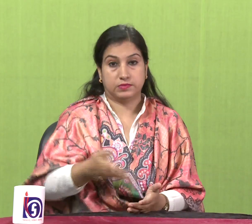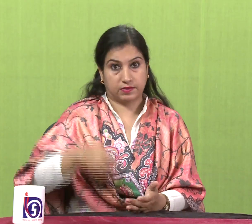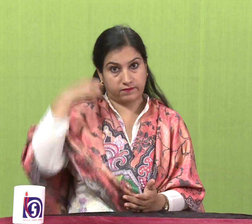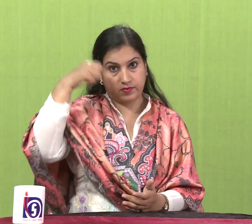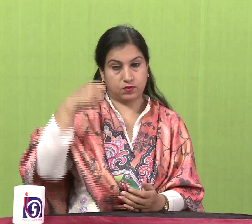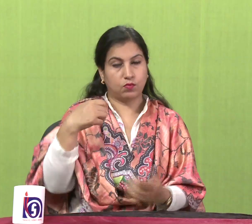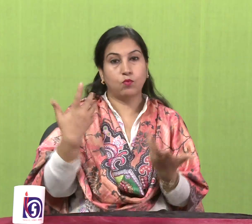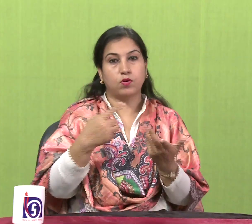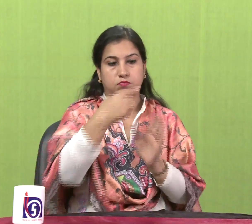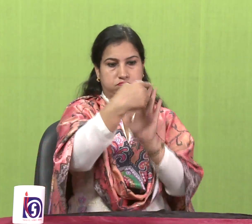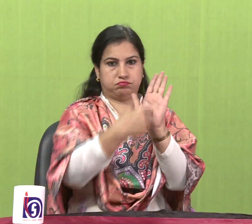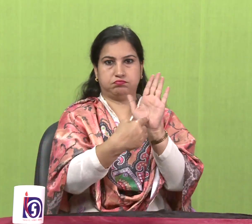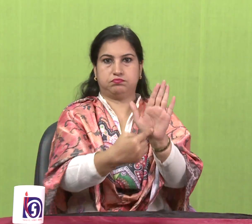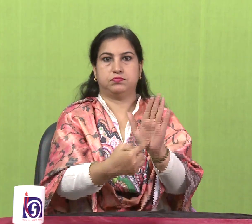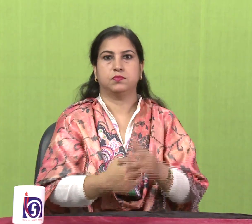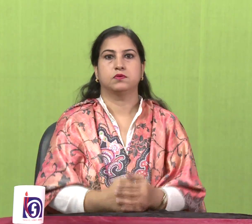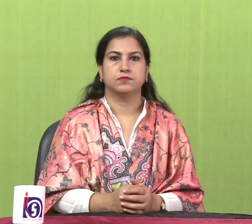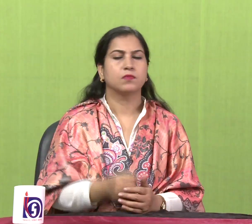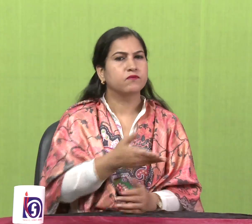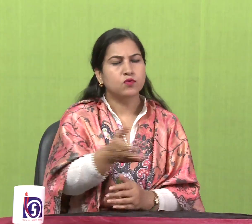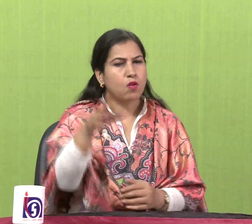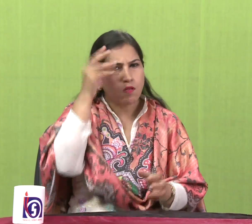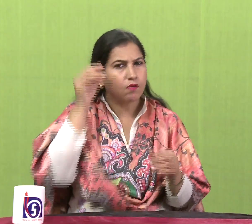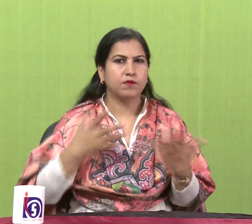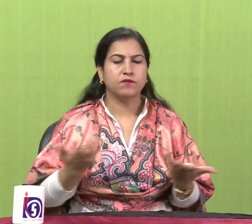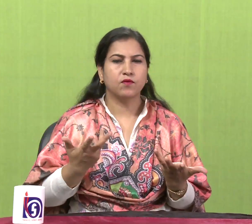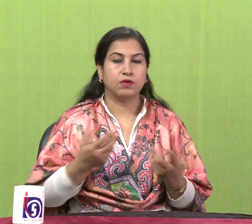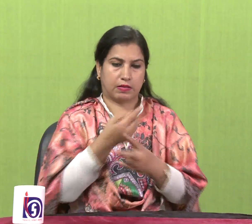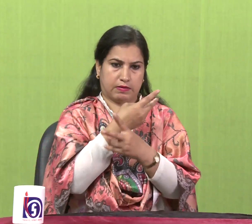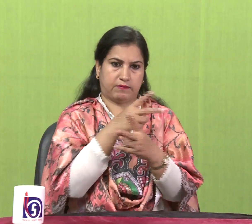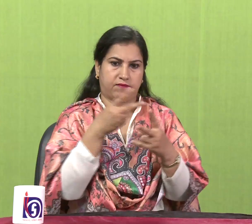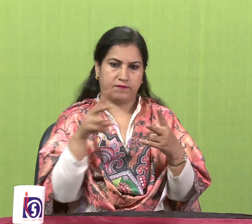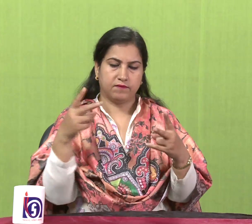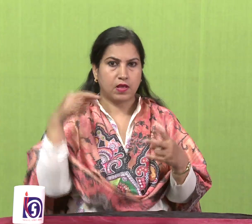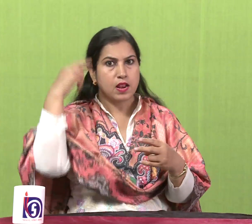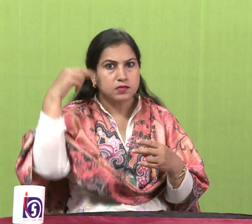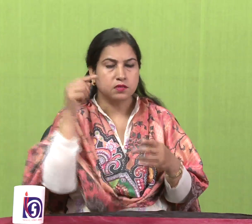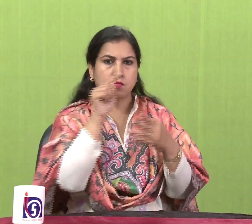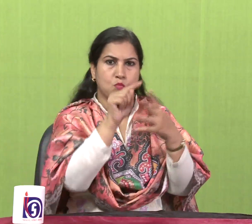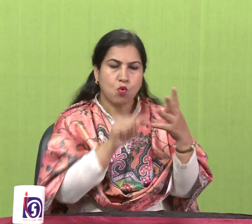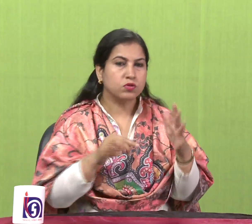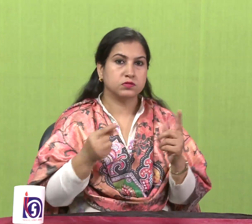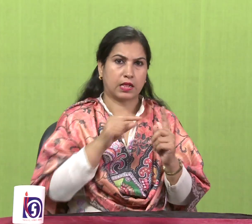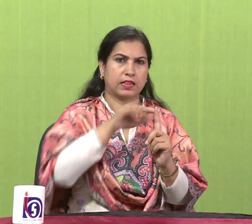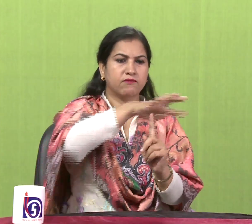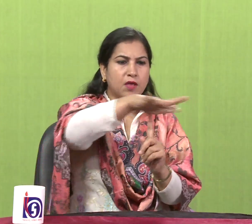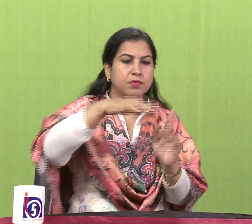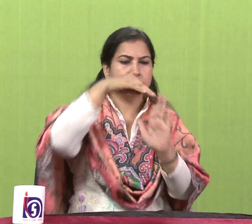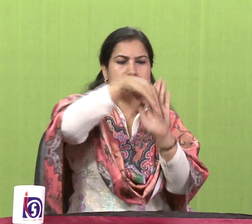lesson. We learned about the various causes of environmental degradation,